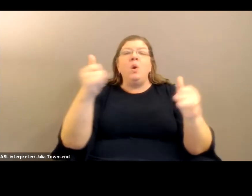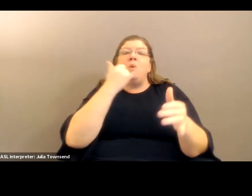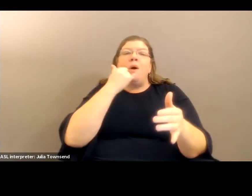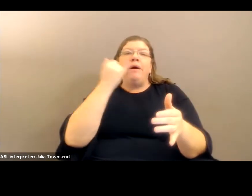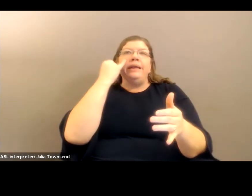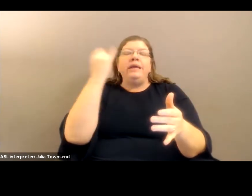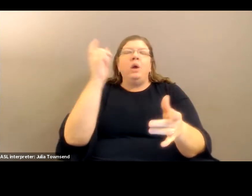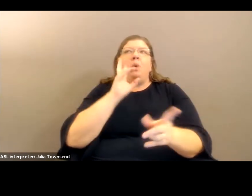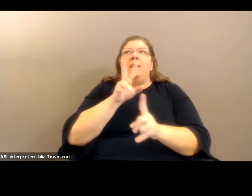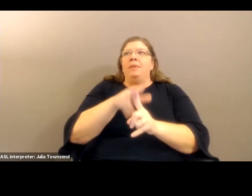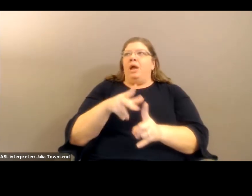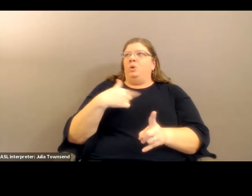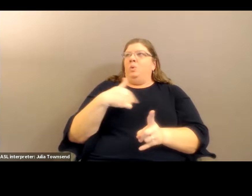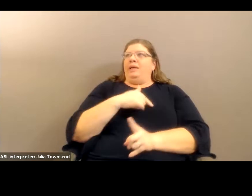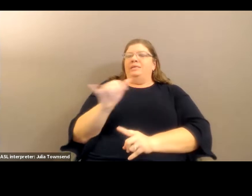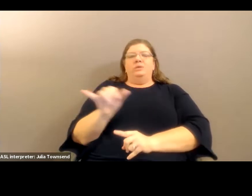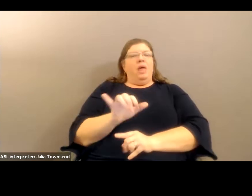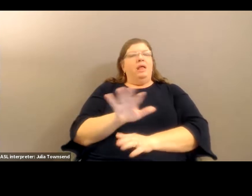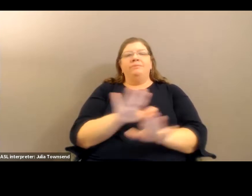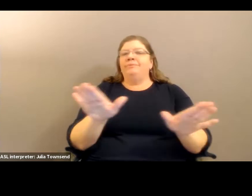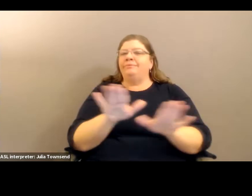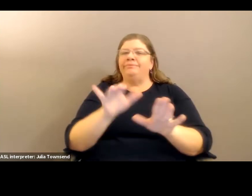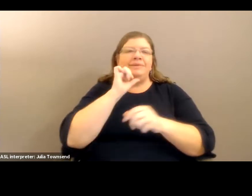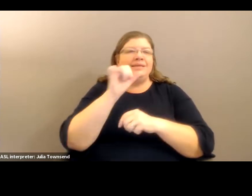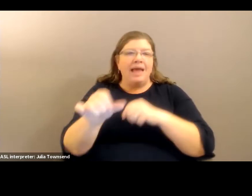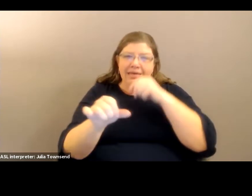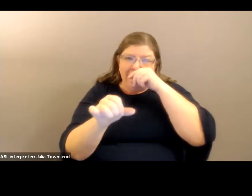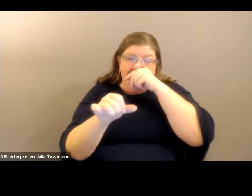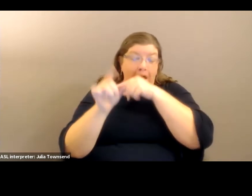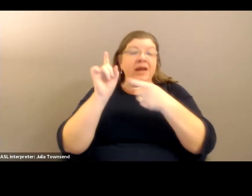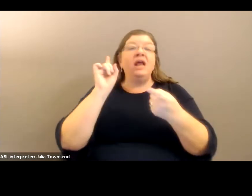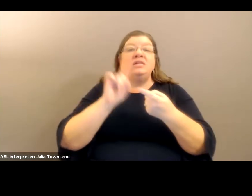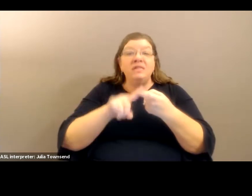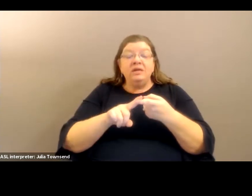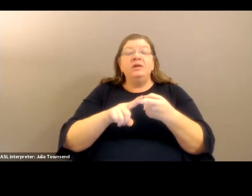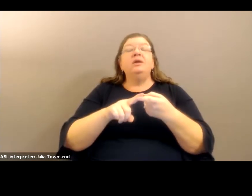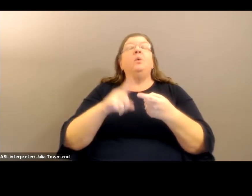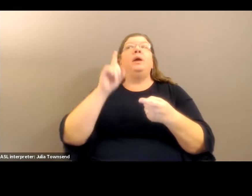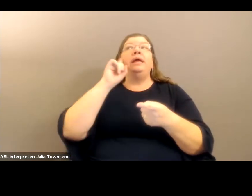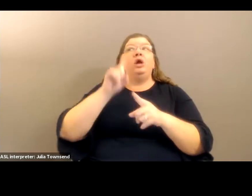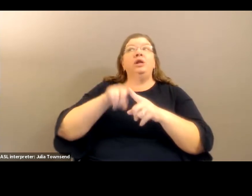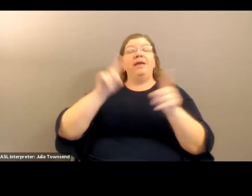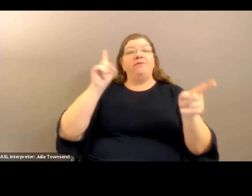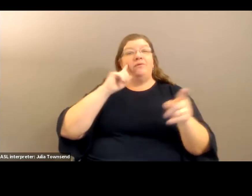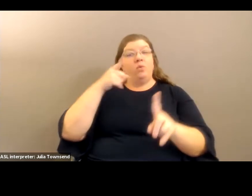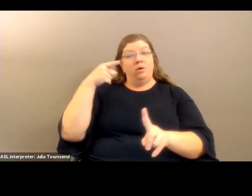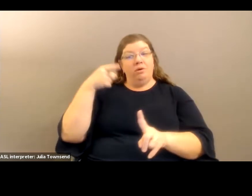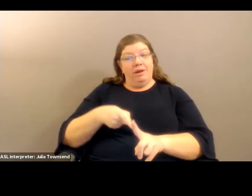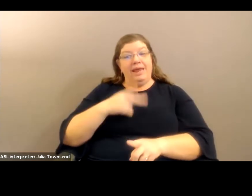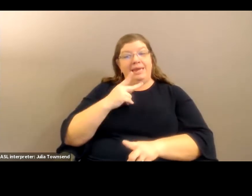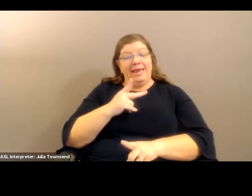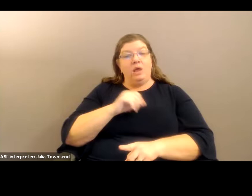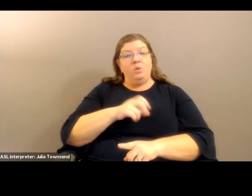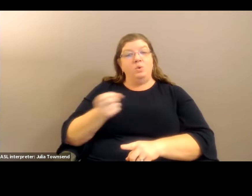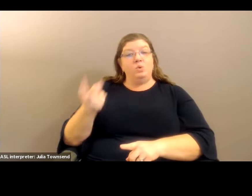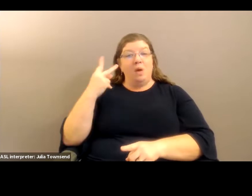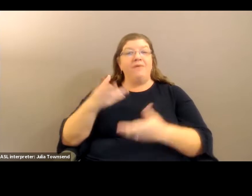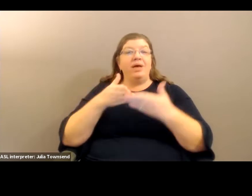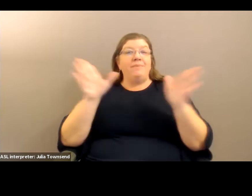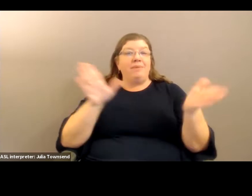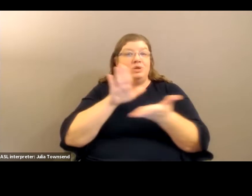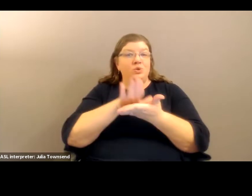apply to us as well. But it doesn't until we hear differently for the K through 12 public schools from